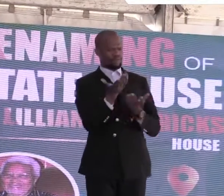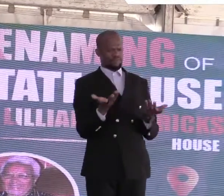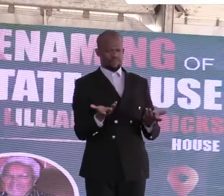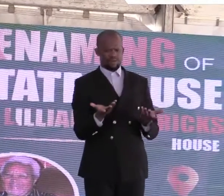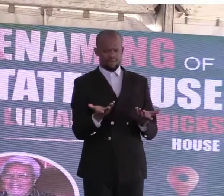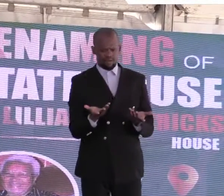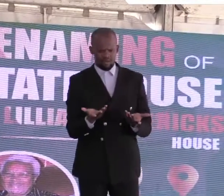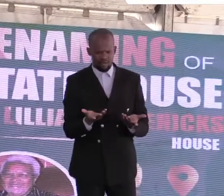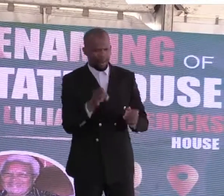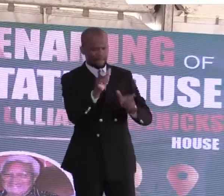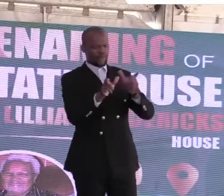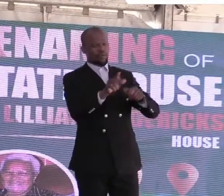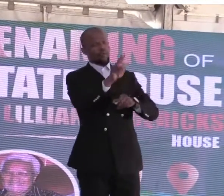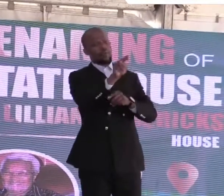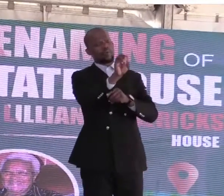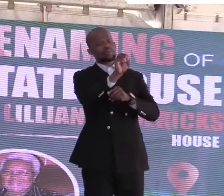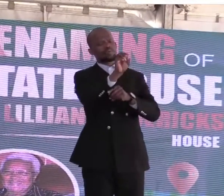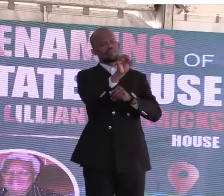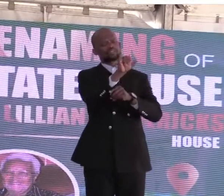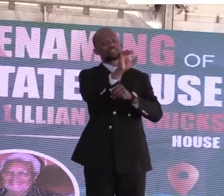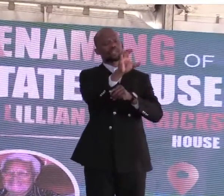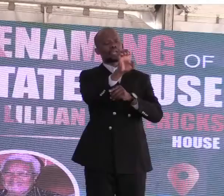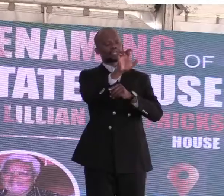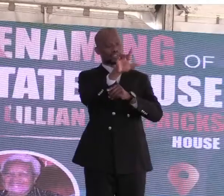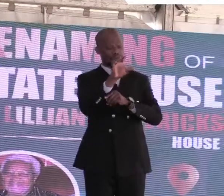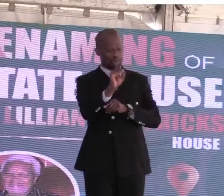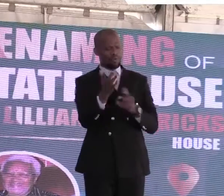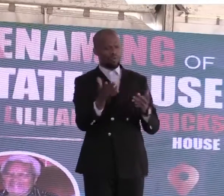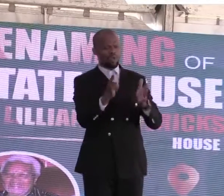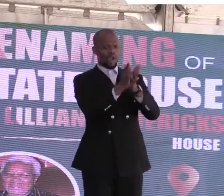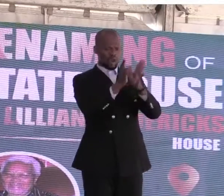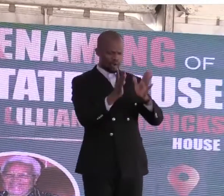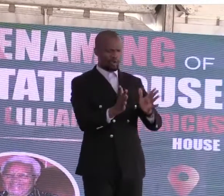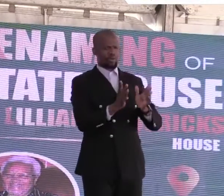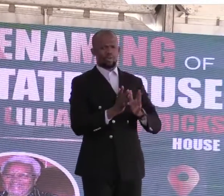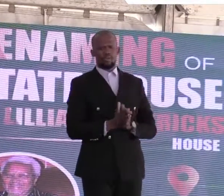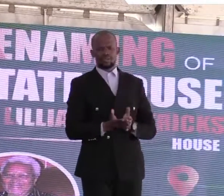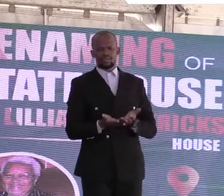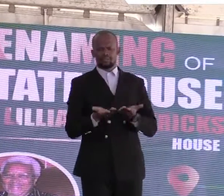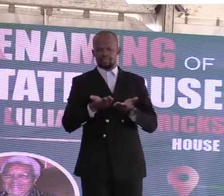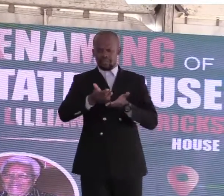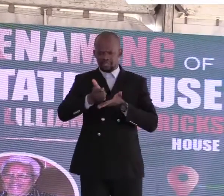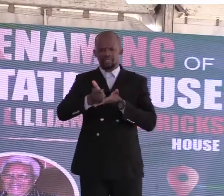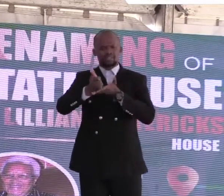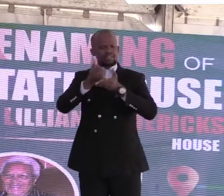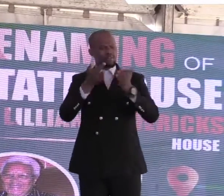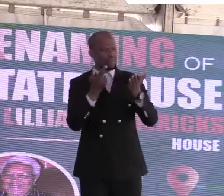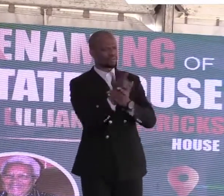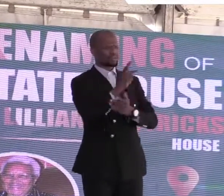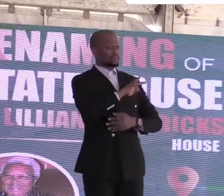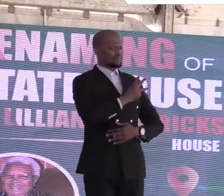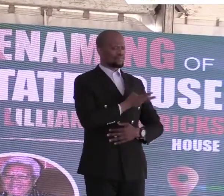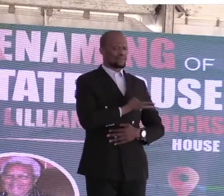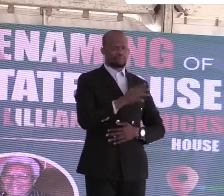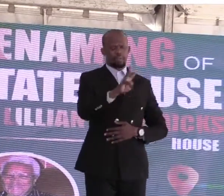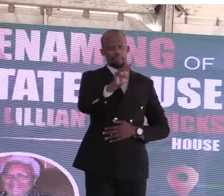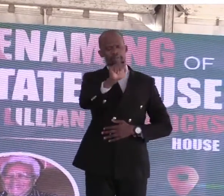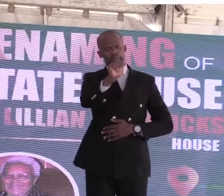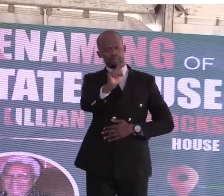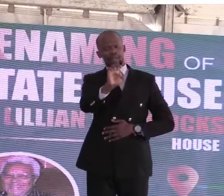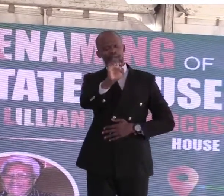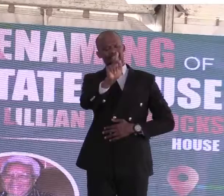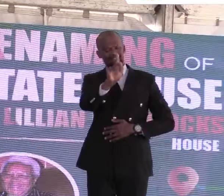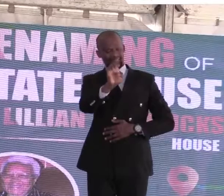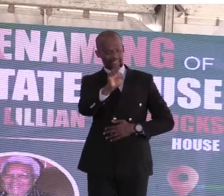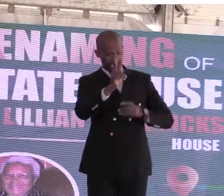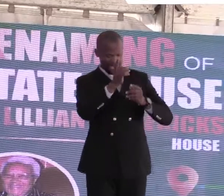of light, Nosicelo Tibin. A lawyer would assist in the rights of women Mama Matleke